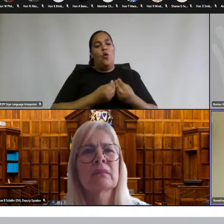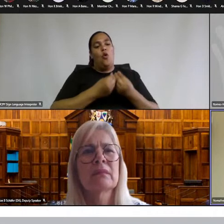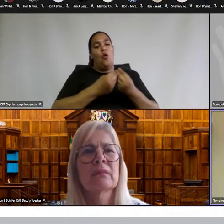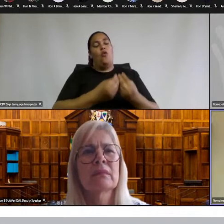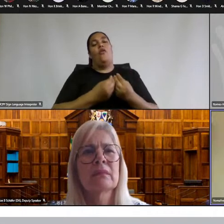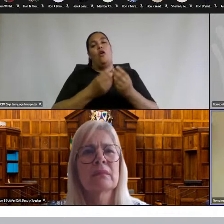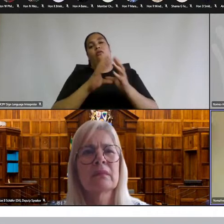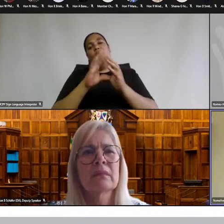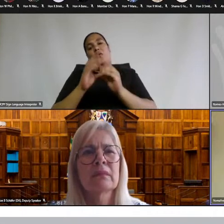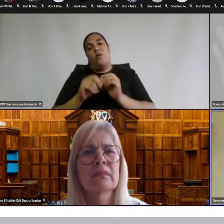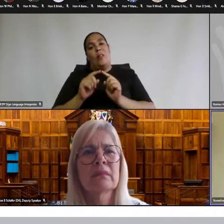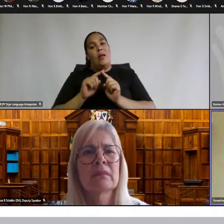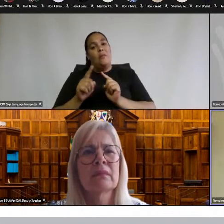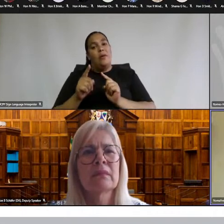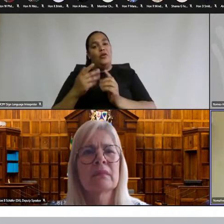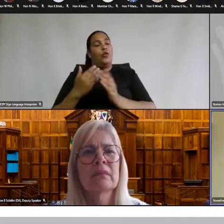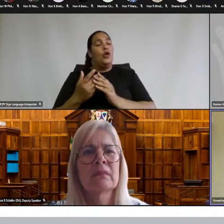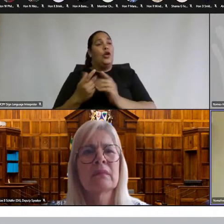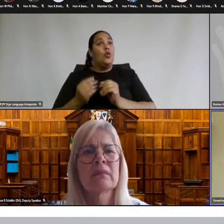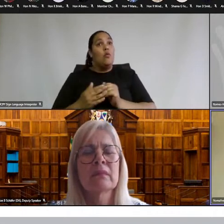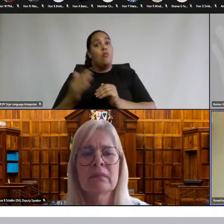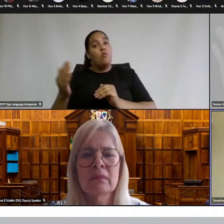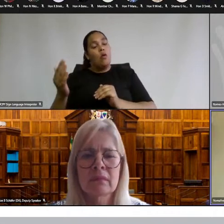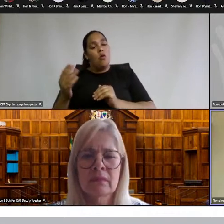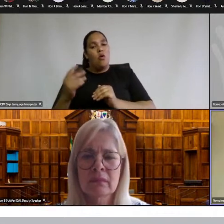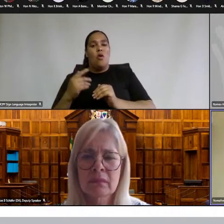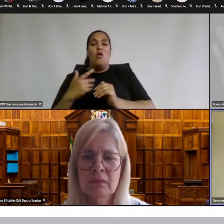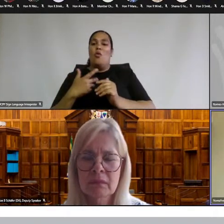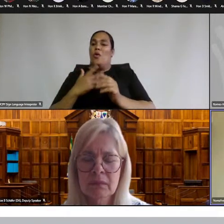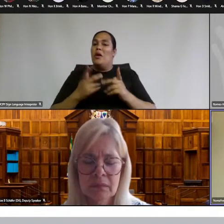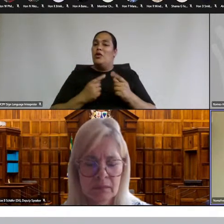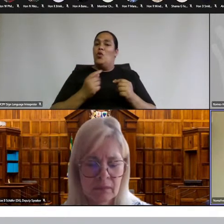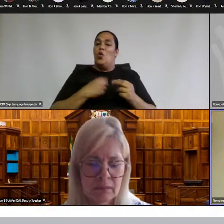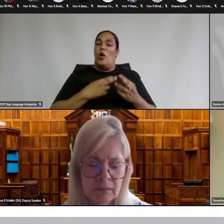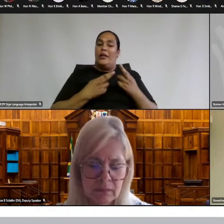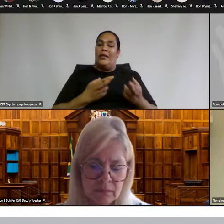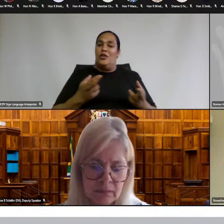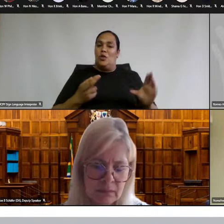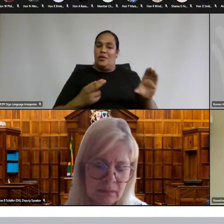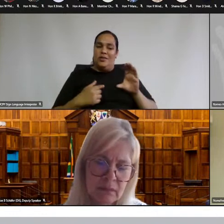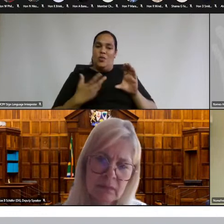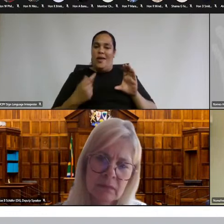of those. But we can do as much as we can based on the resources we have.